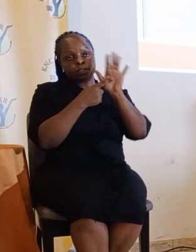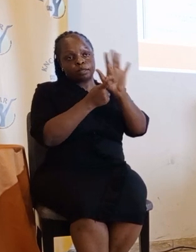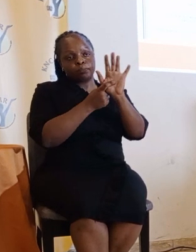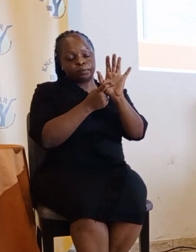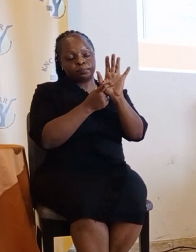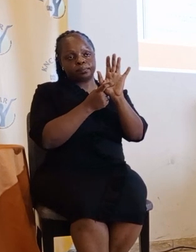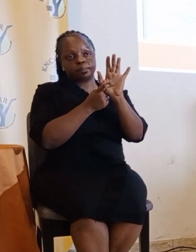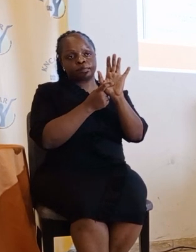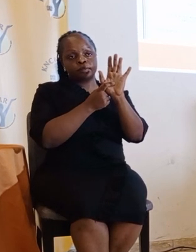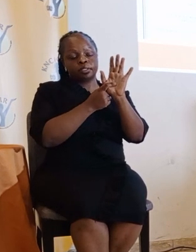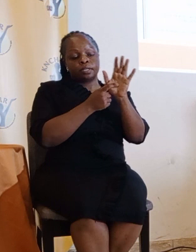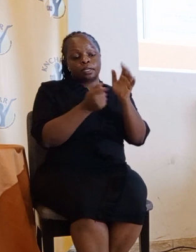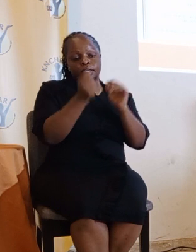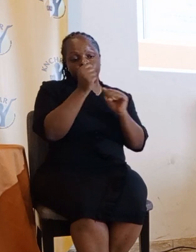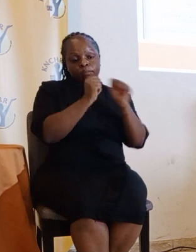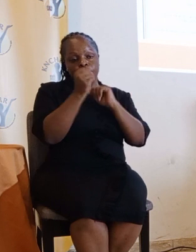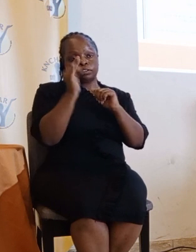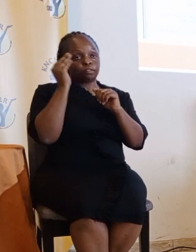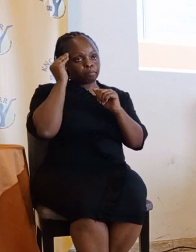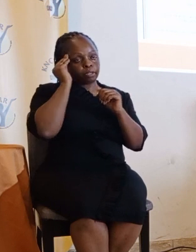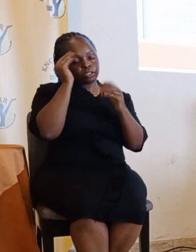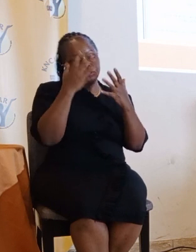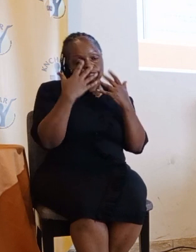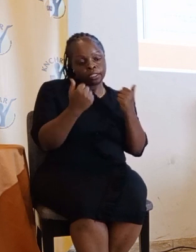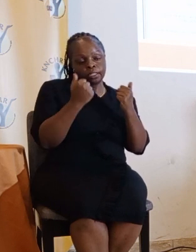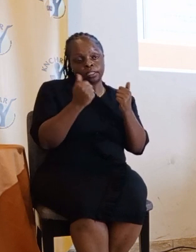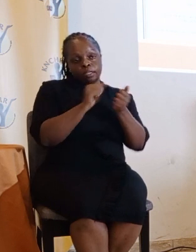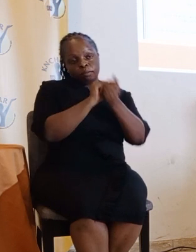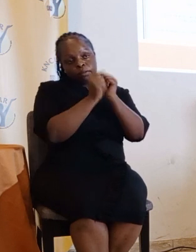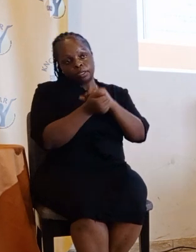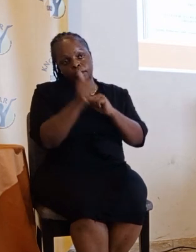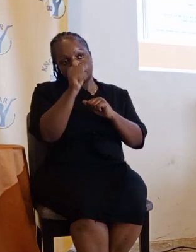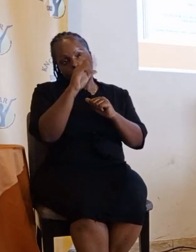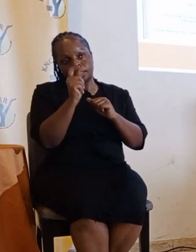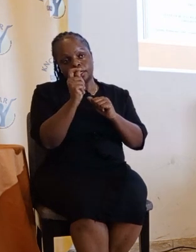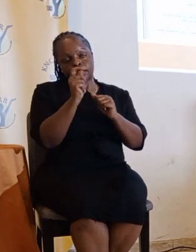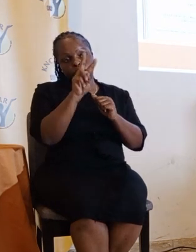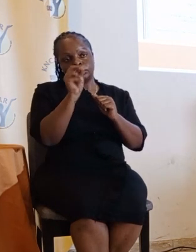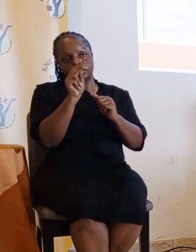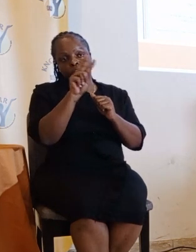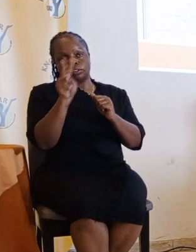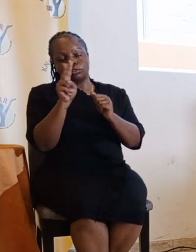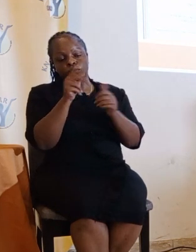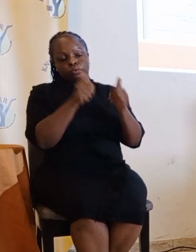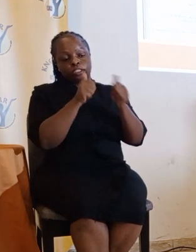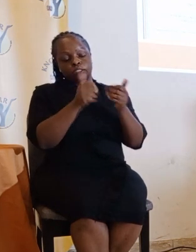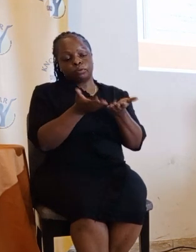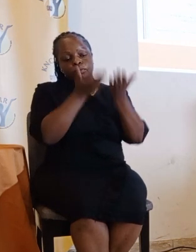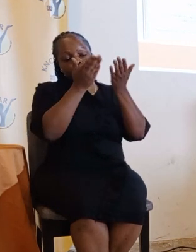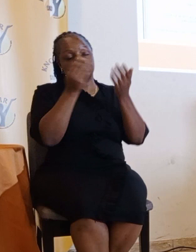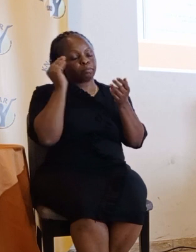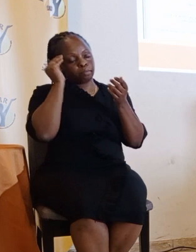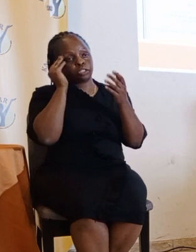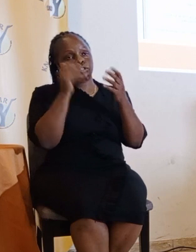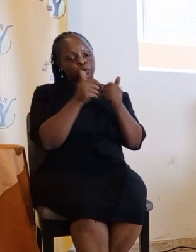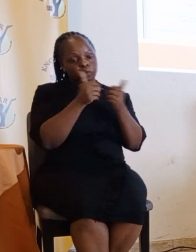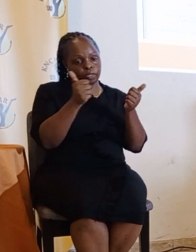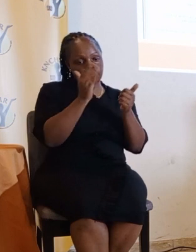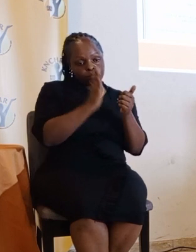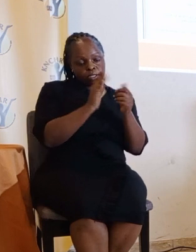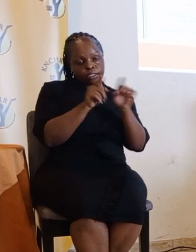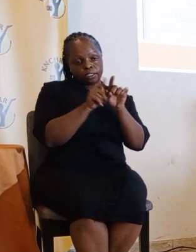the enactment of the Mental Health Amendment Act 2022, which promotes mental well-being and the